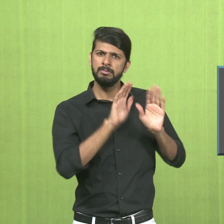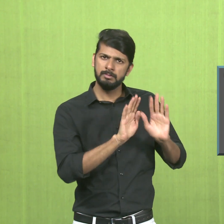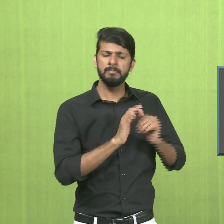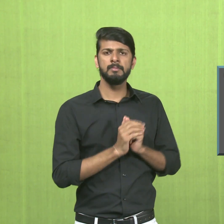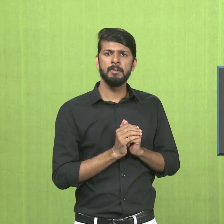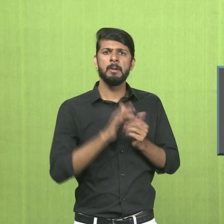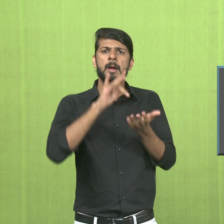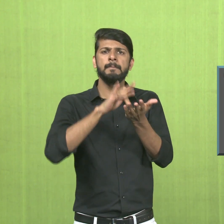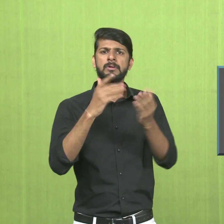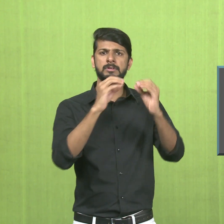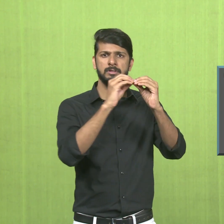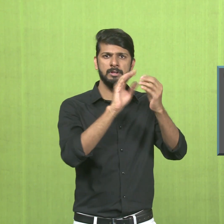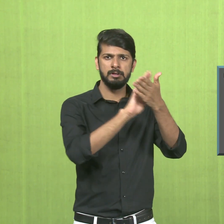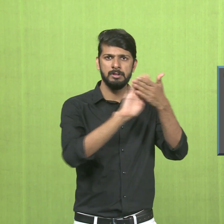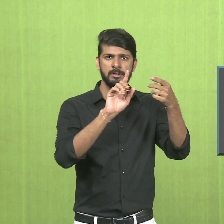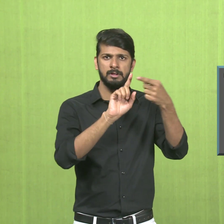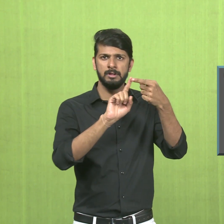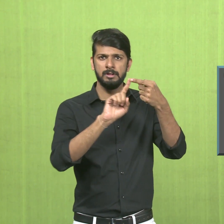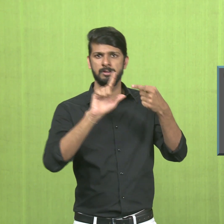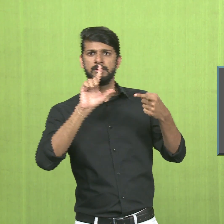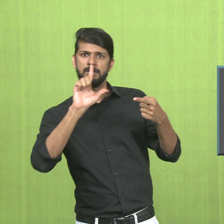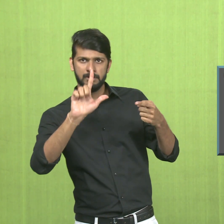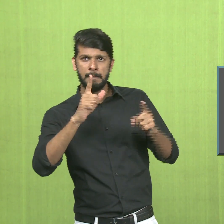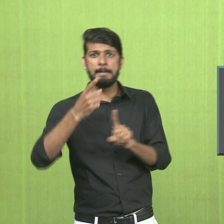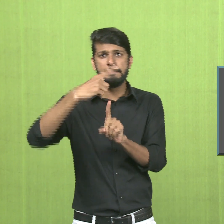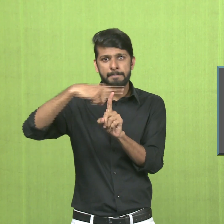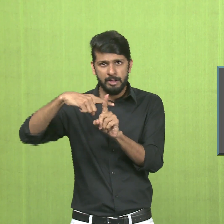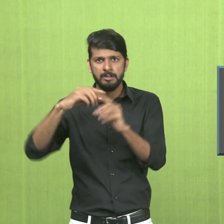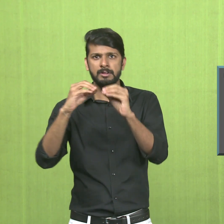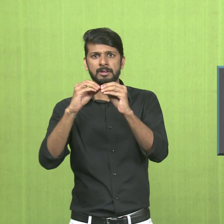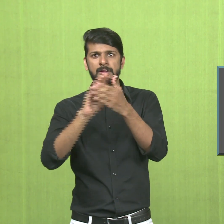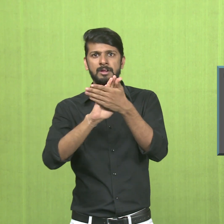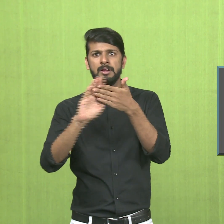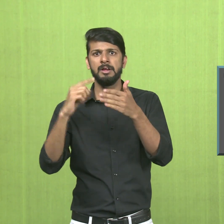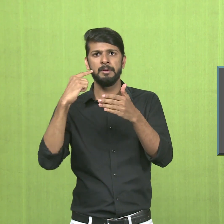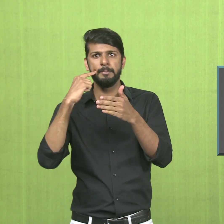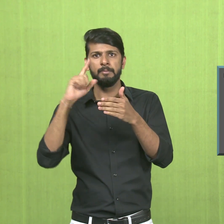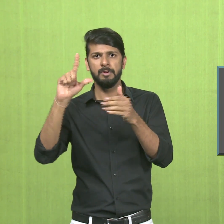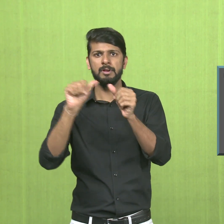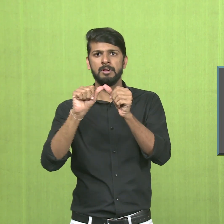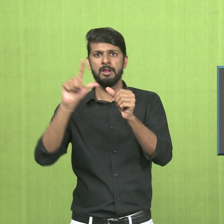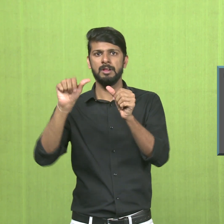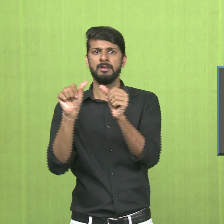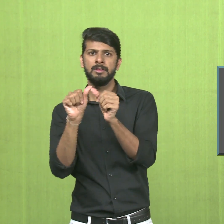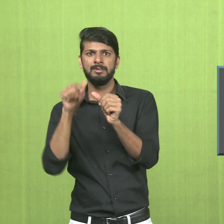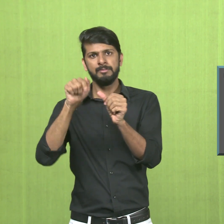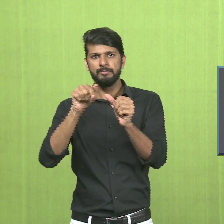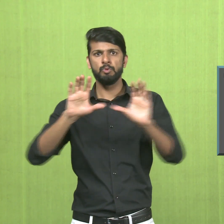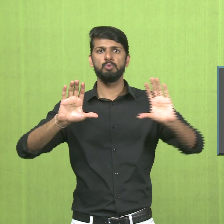in fact three distinct communities. The first two being from Madhya Pradesh in a district called Jhabua, and they are called the Bhil